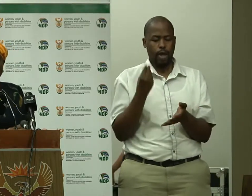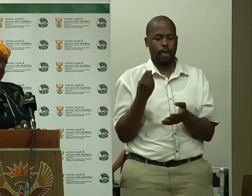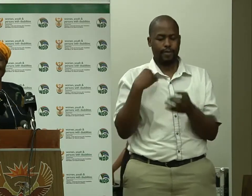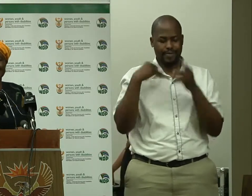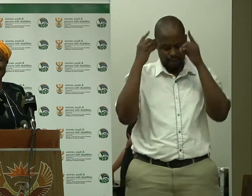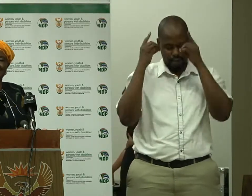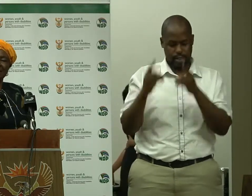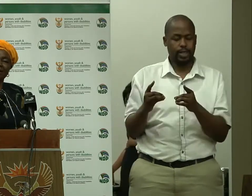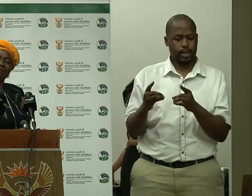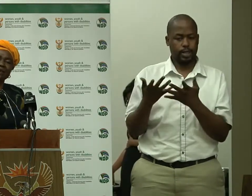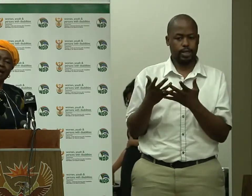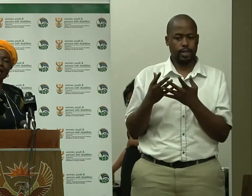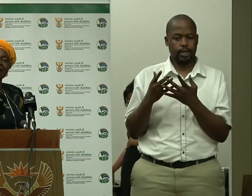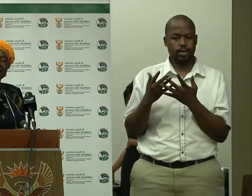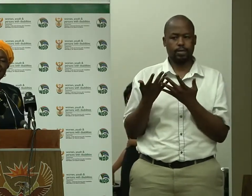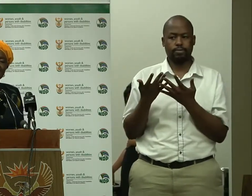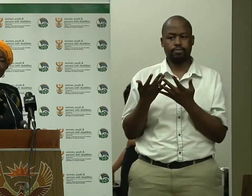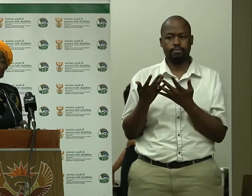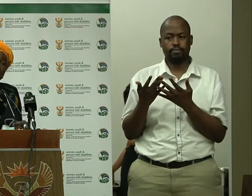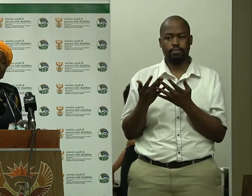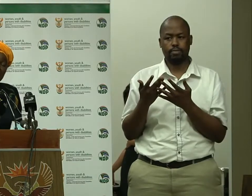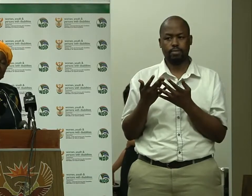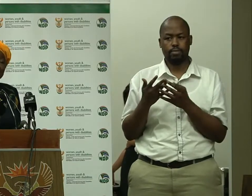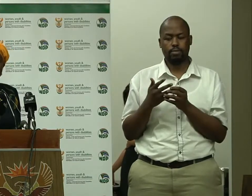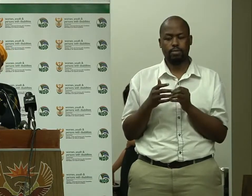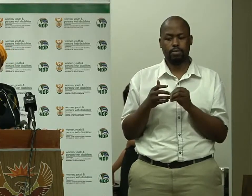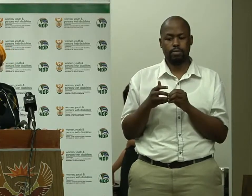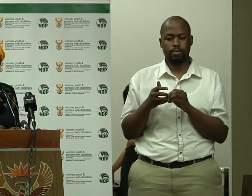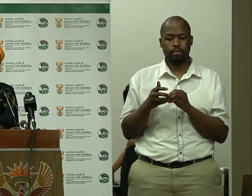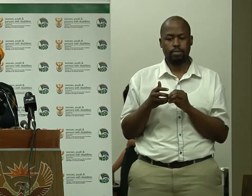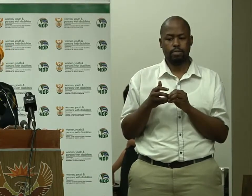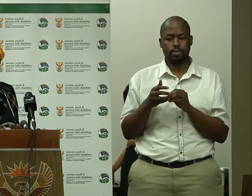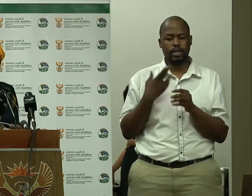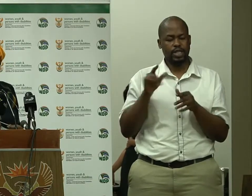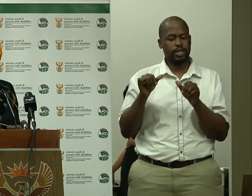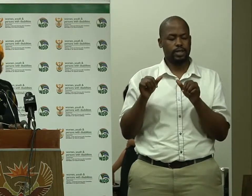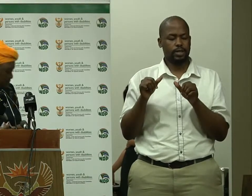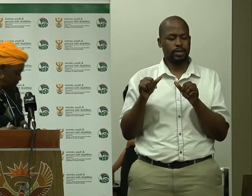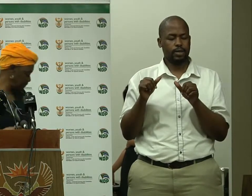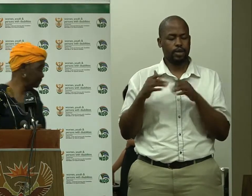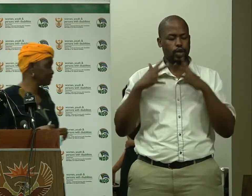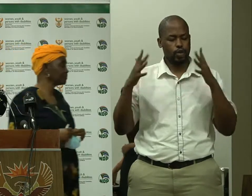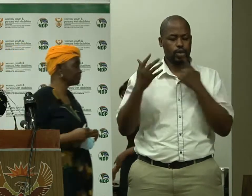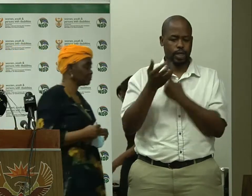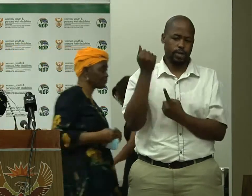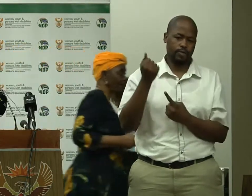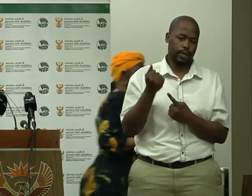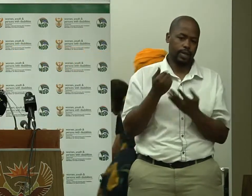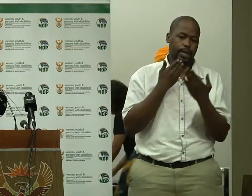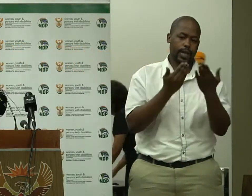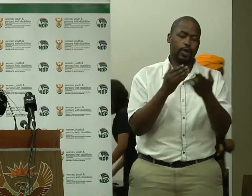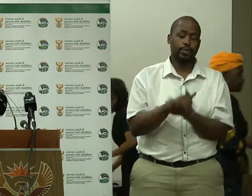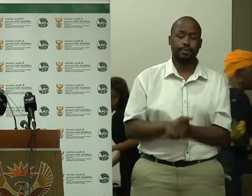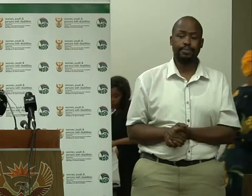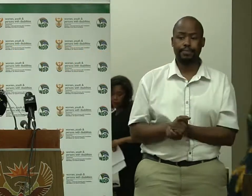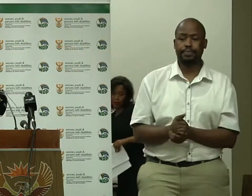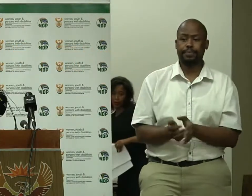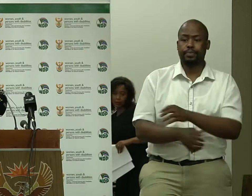decided cases in South Africa, which is a major achievement. Thank you.